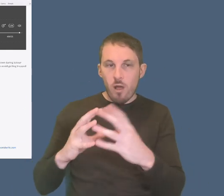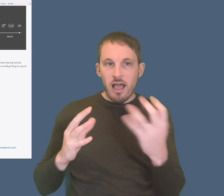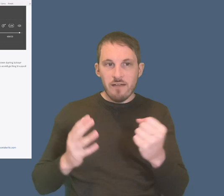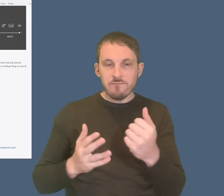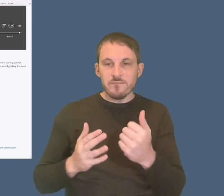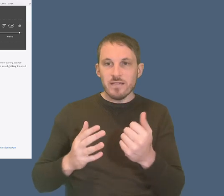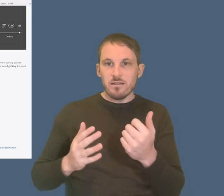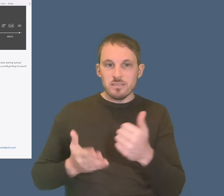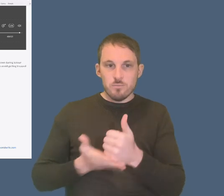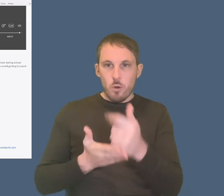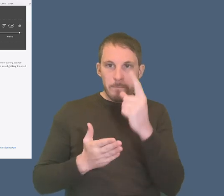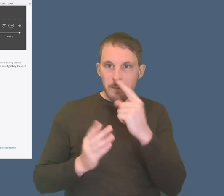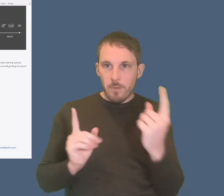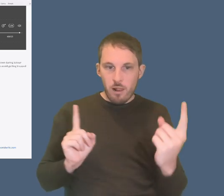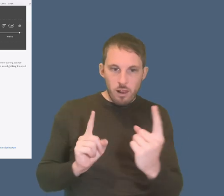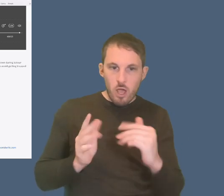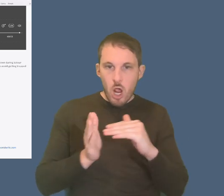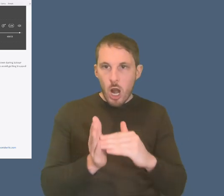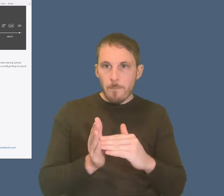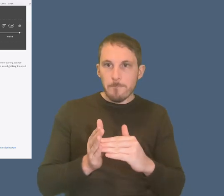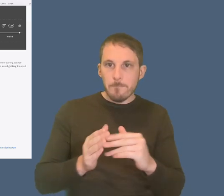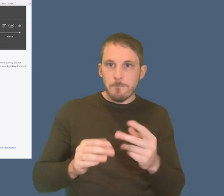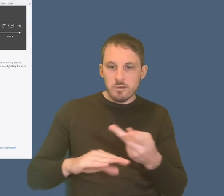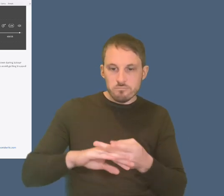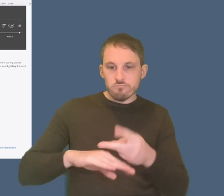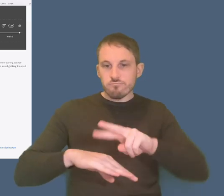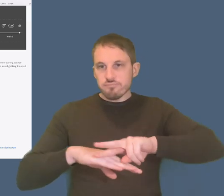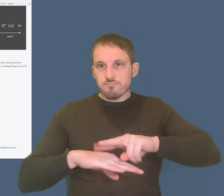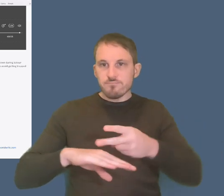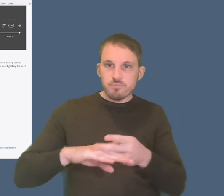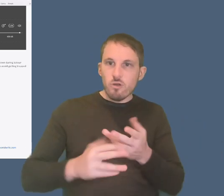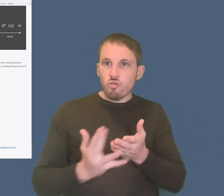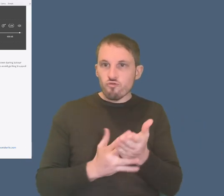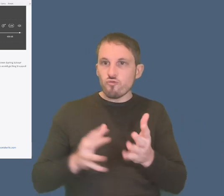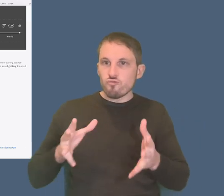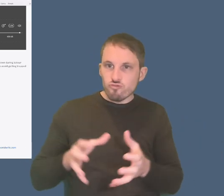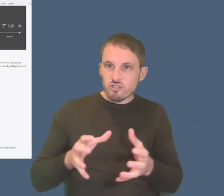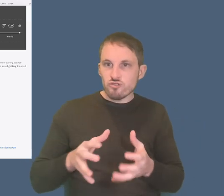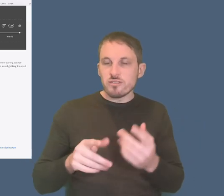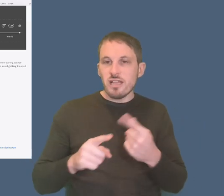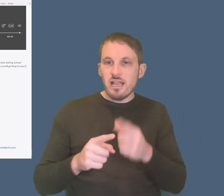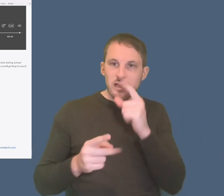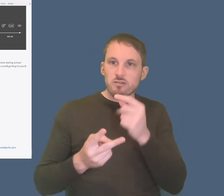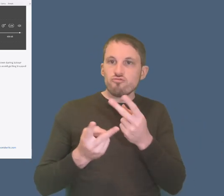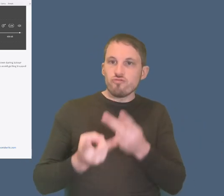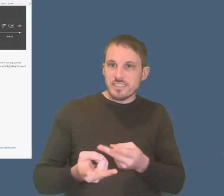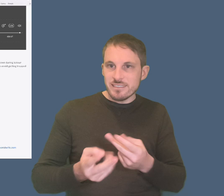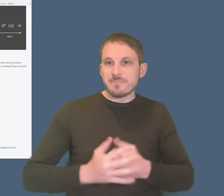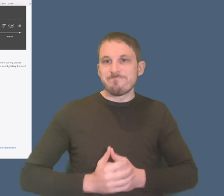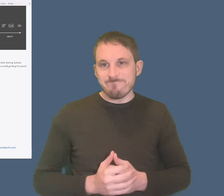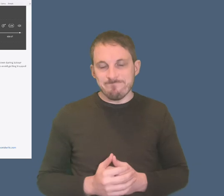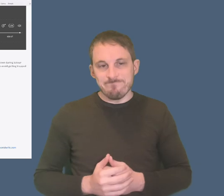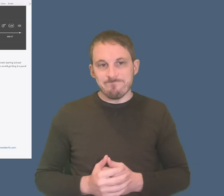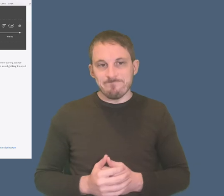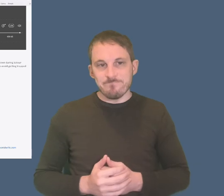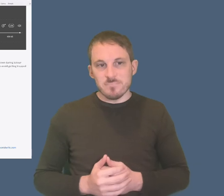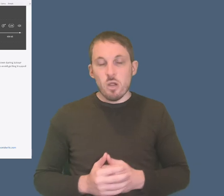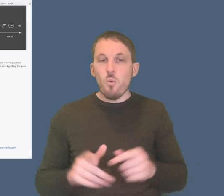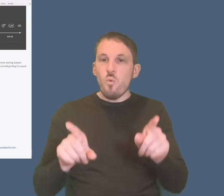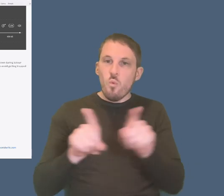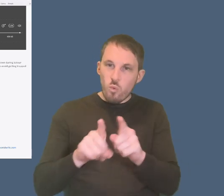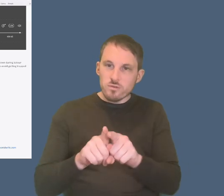support people around you who can help you alter your position during a contraction and rest back again in between. Today we spoke